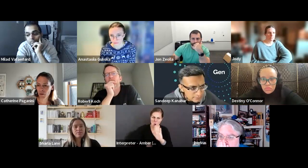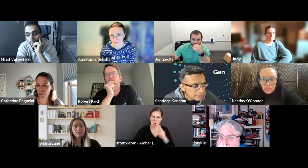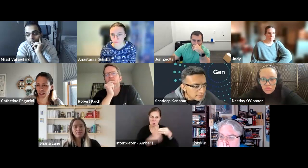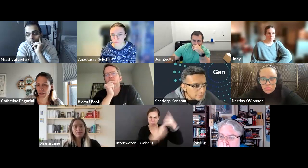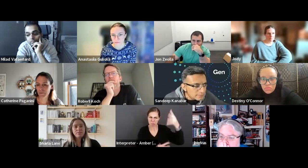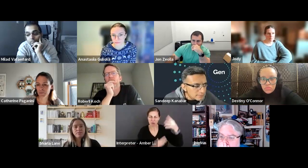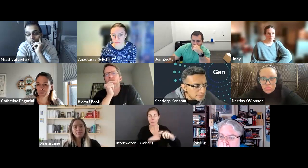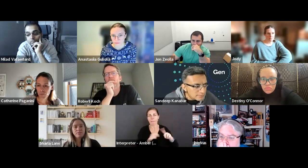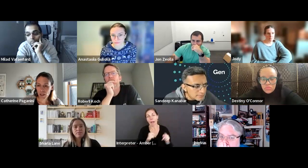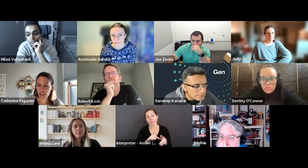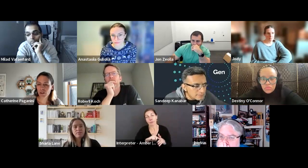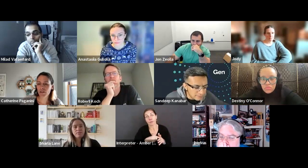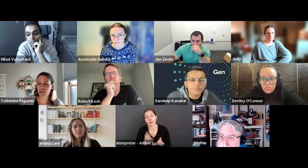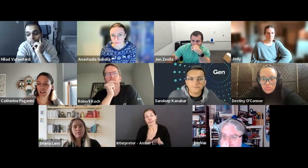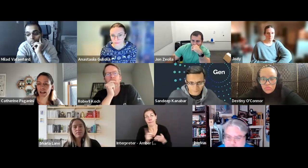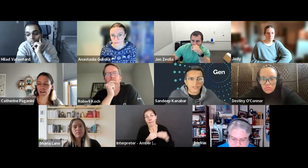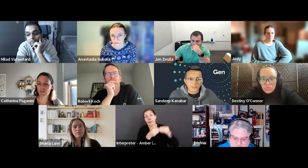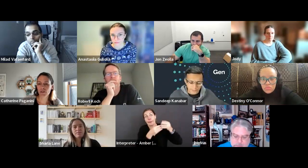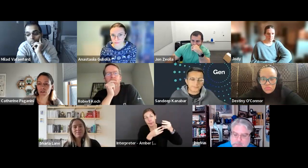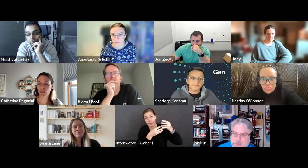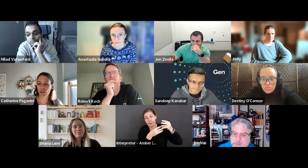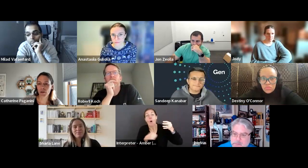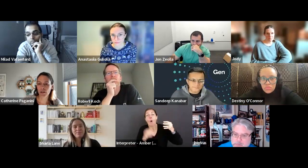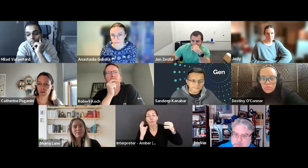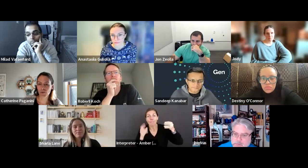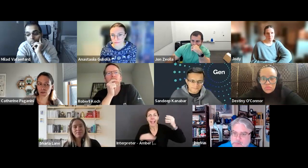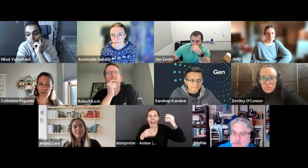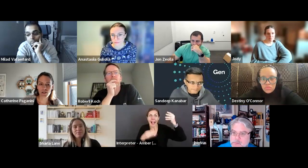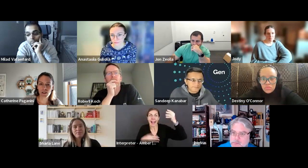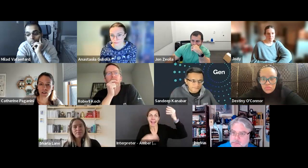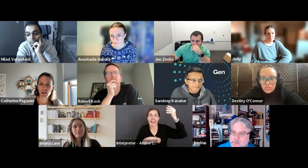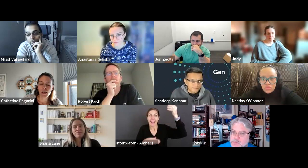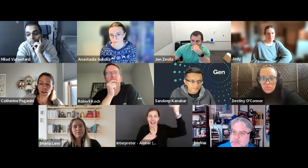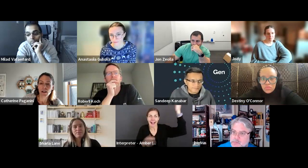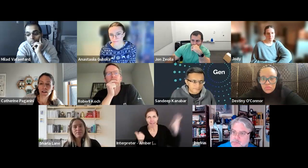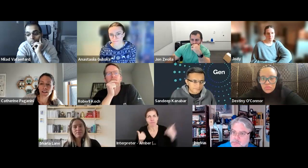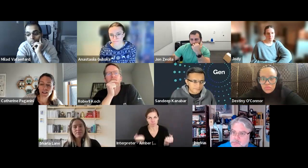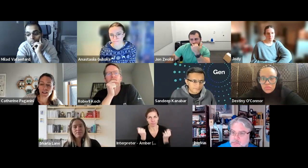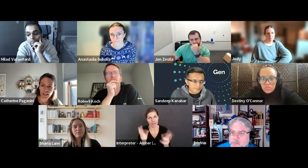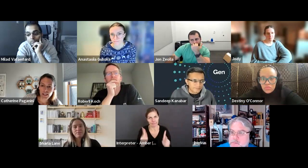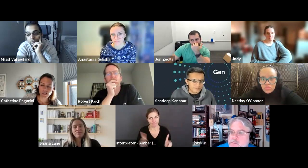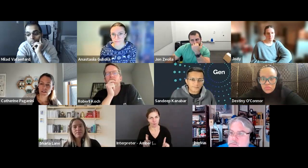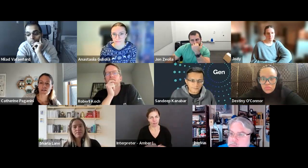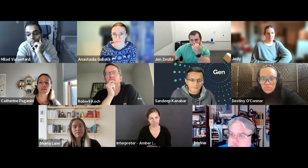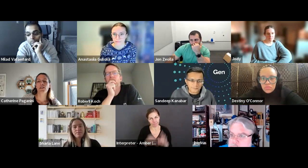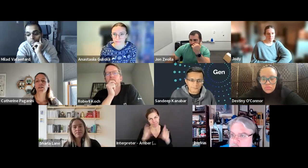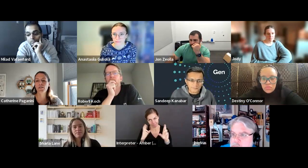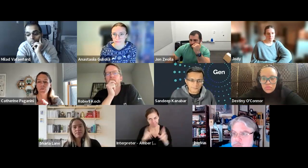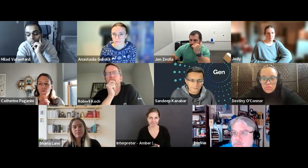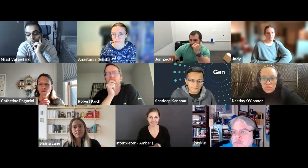So hopefully in a few years we'll have a good amount of people in there. The other thing